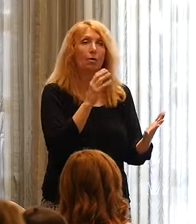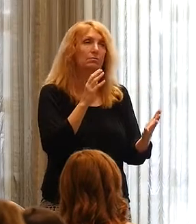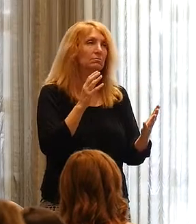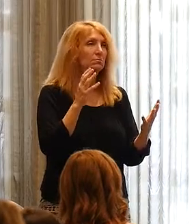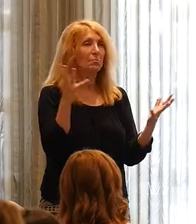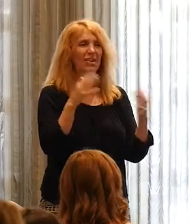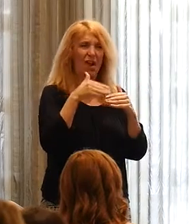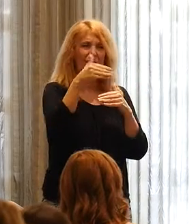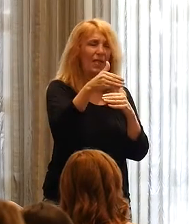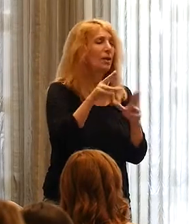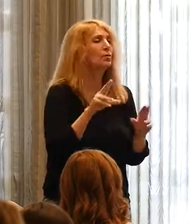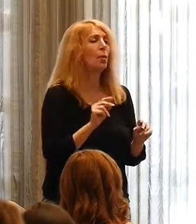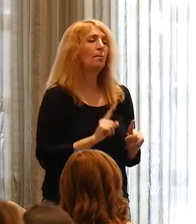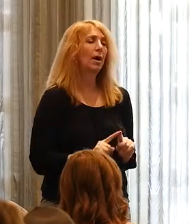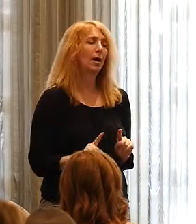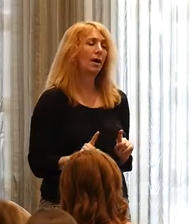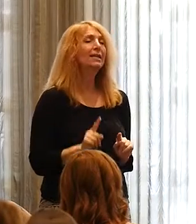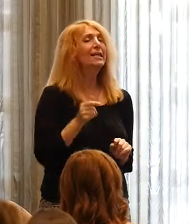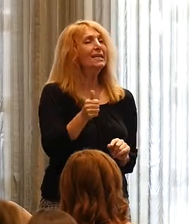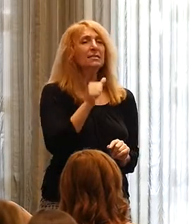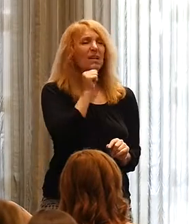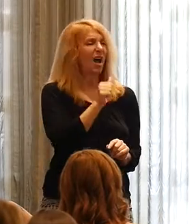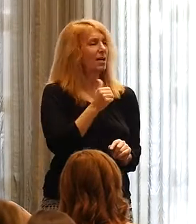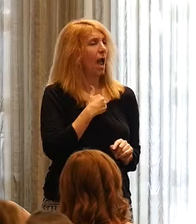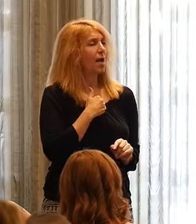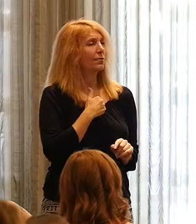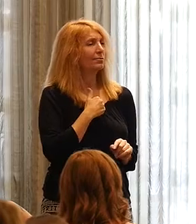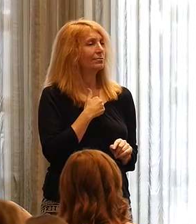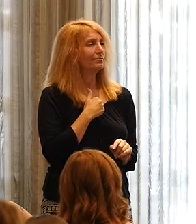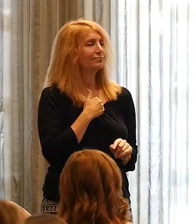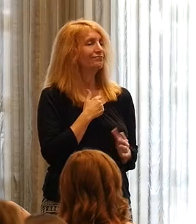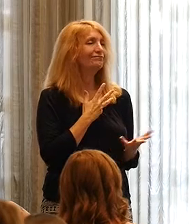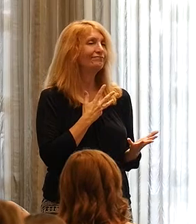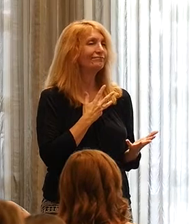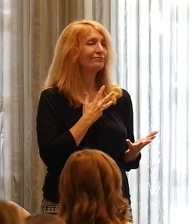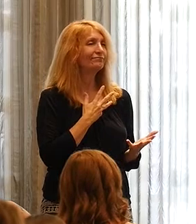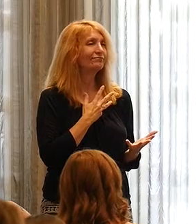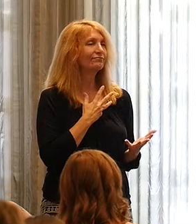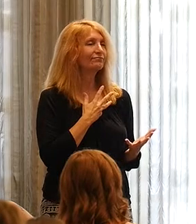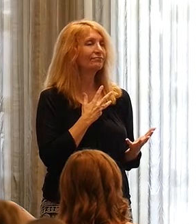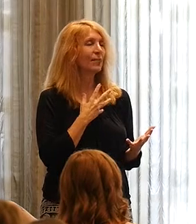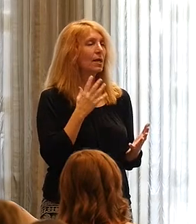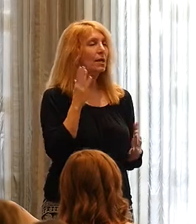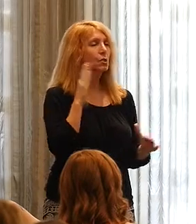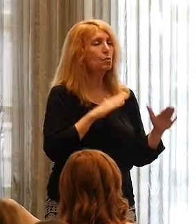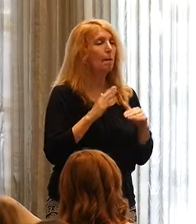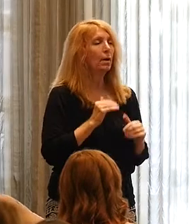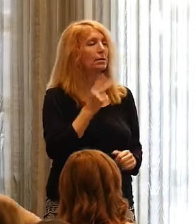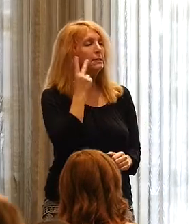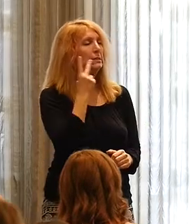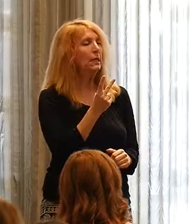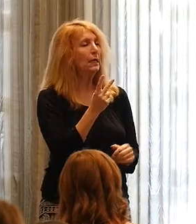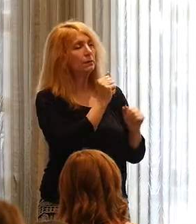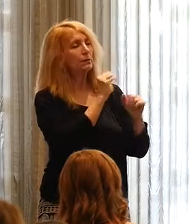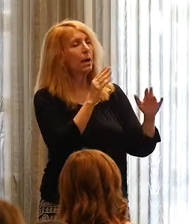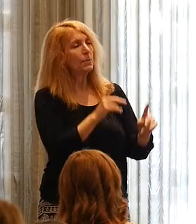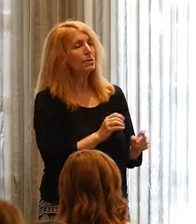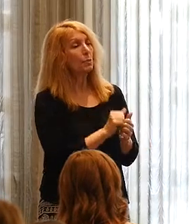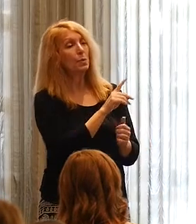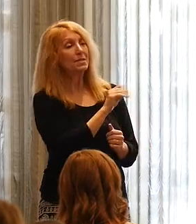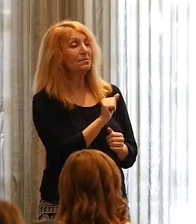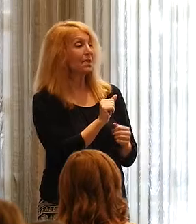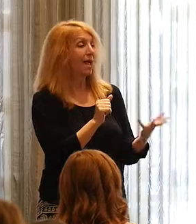than that, but he's not going to have trouble seeing someone with a disability as someone